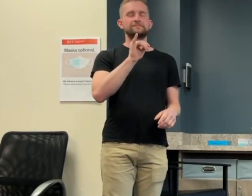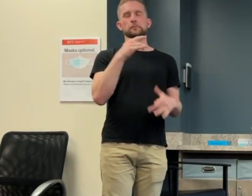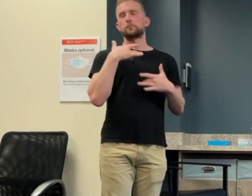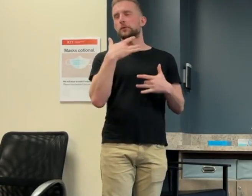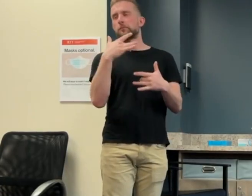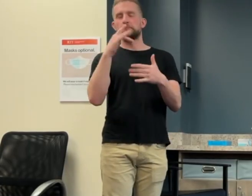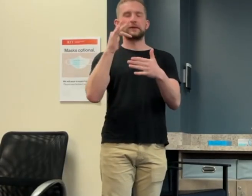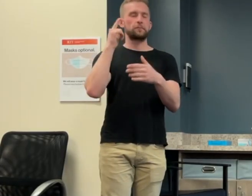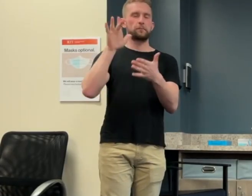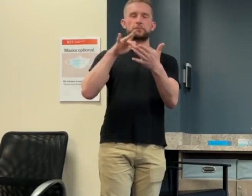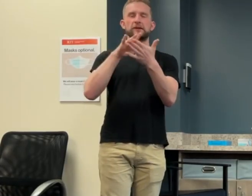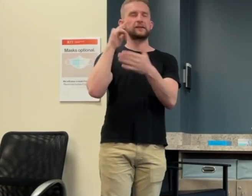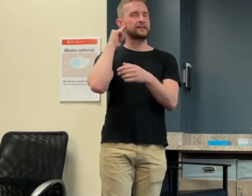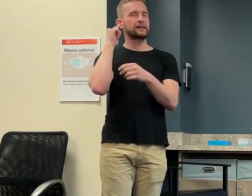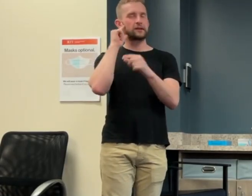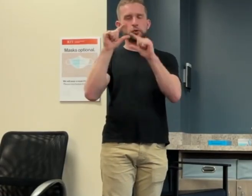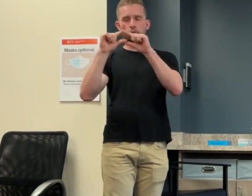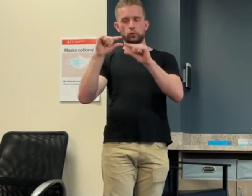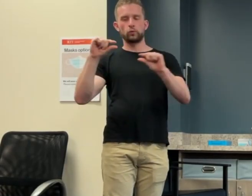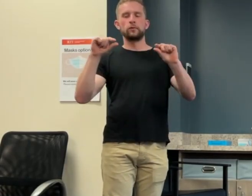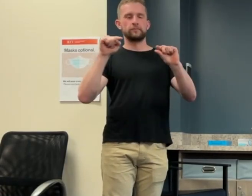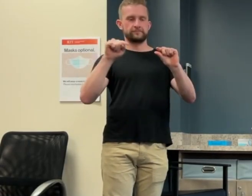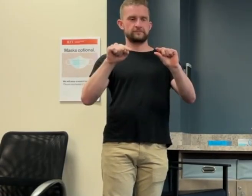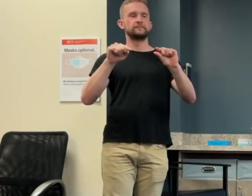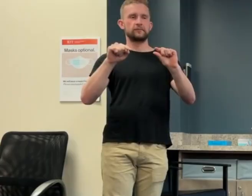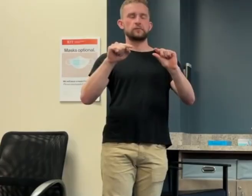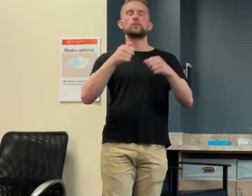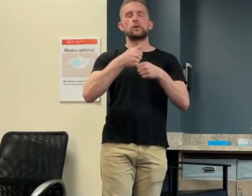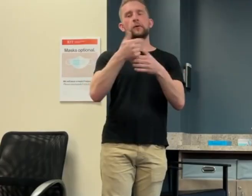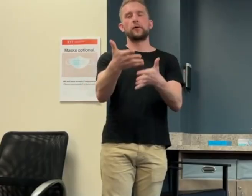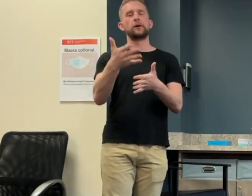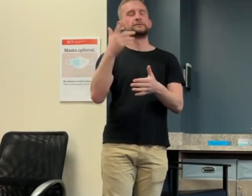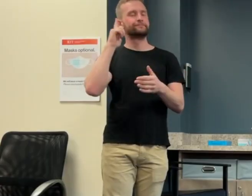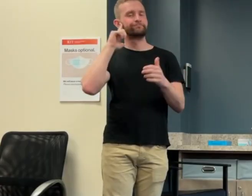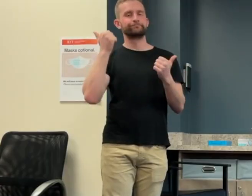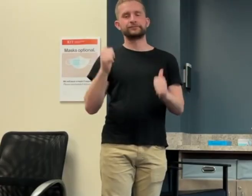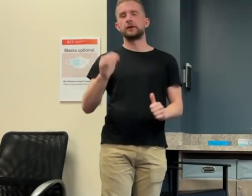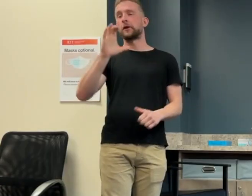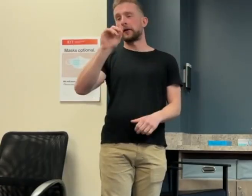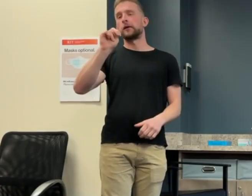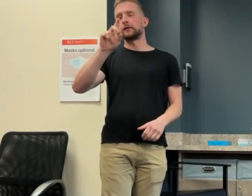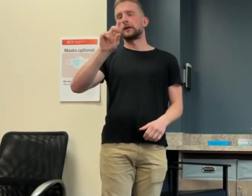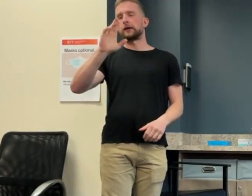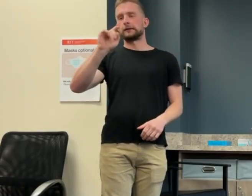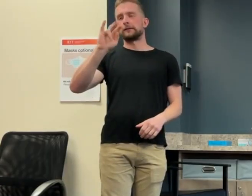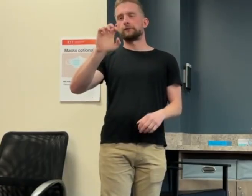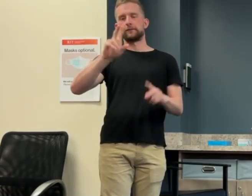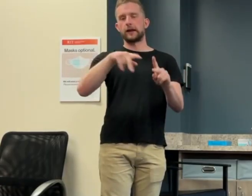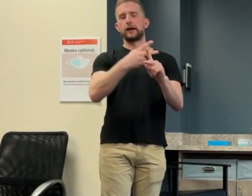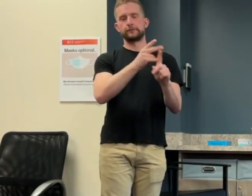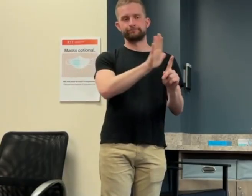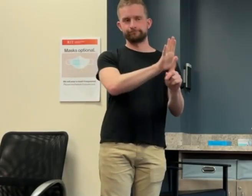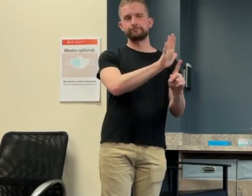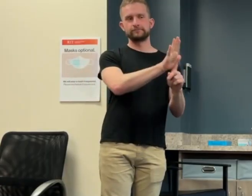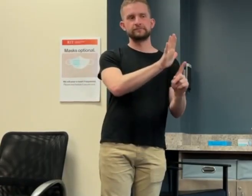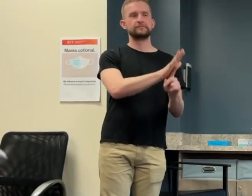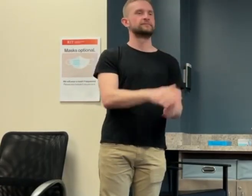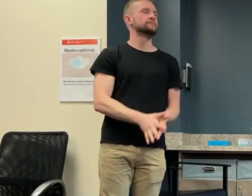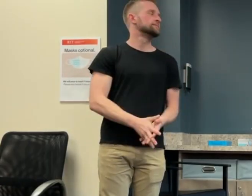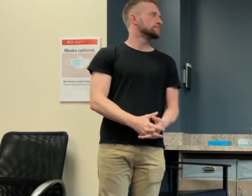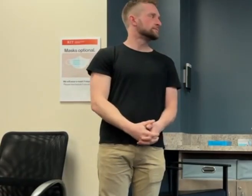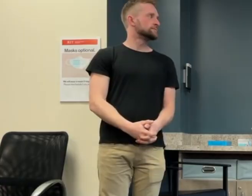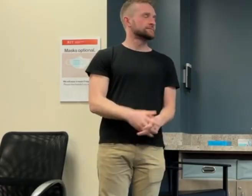space. And that would also cause a conductive hearing loss. So you might hear about a kiddo getting what's